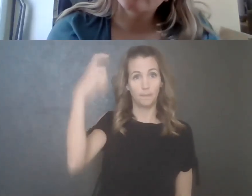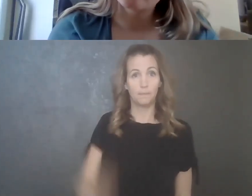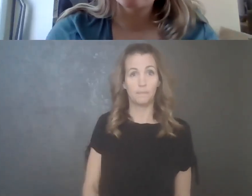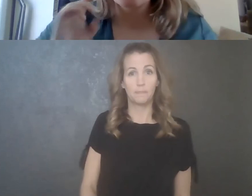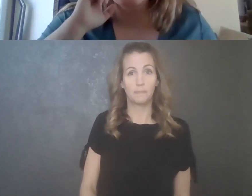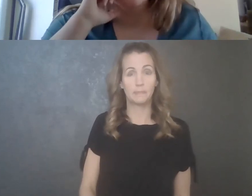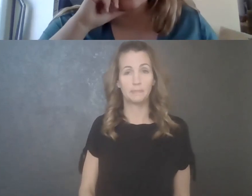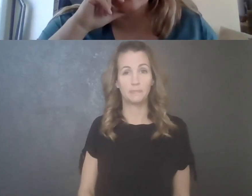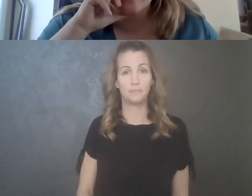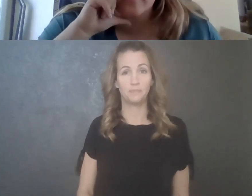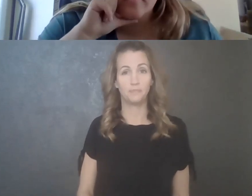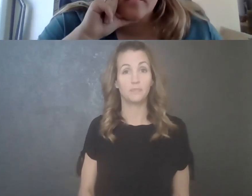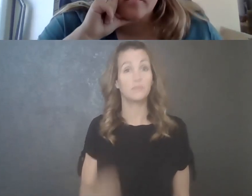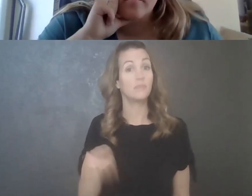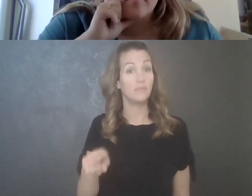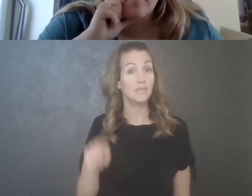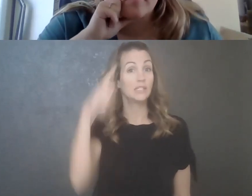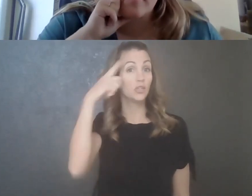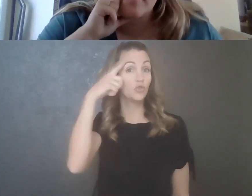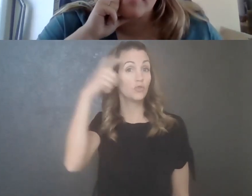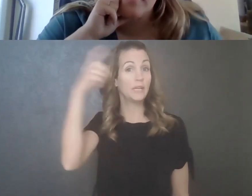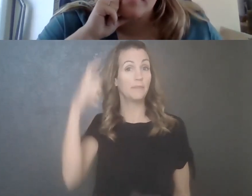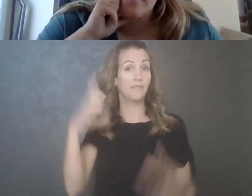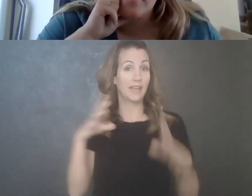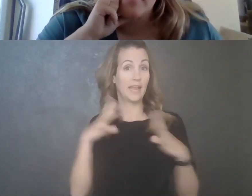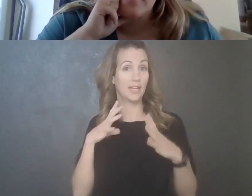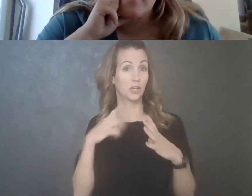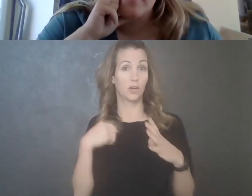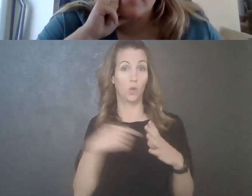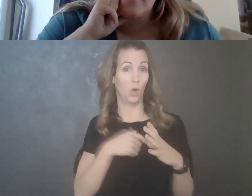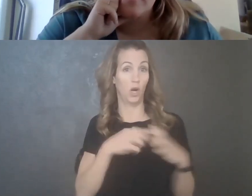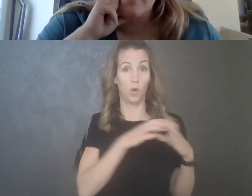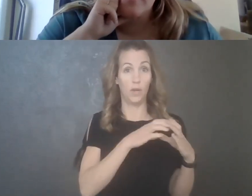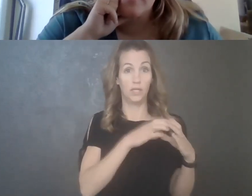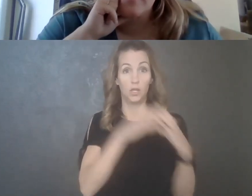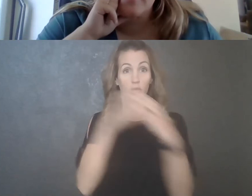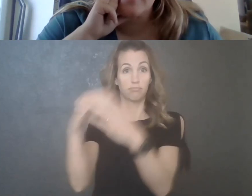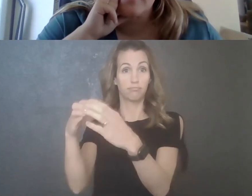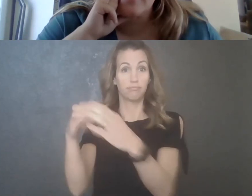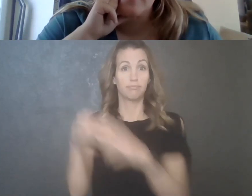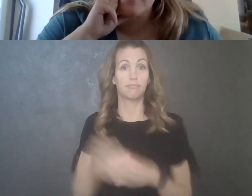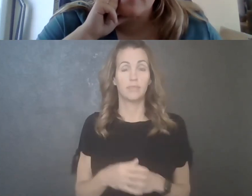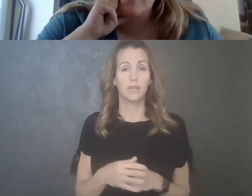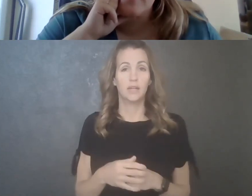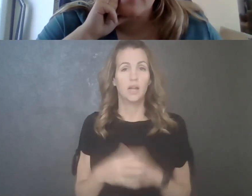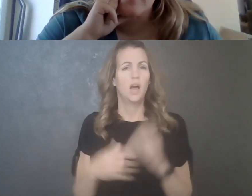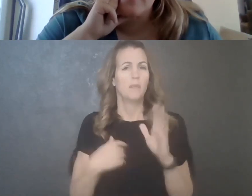And this is actually a dream vacation that we're going to go on. So I want to show you what I